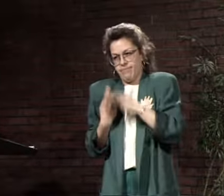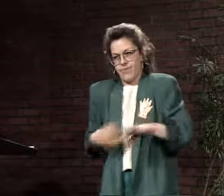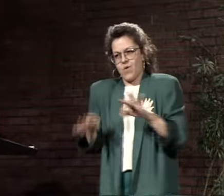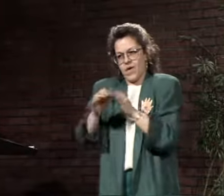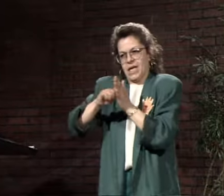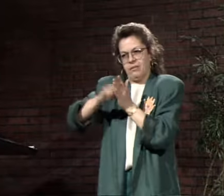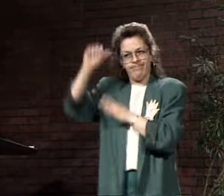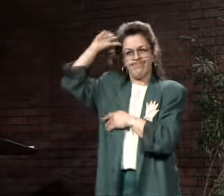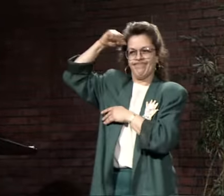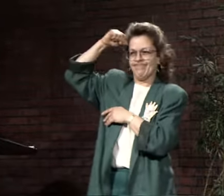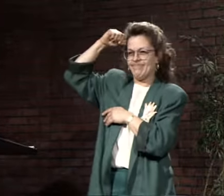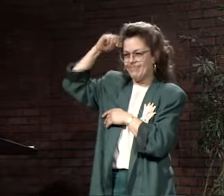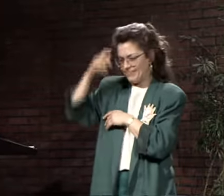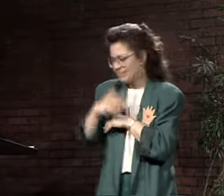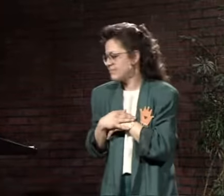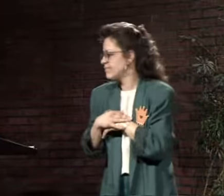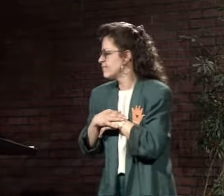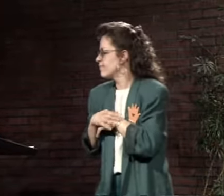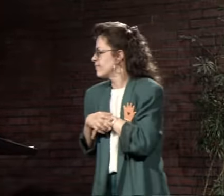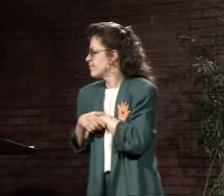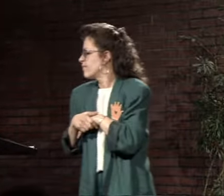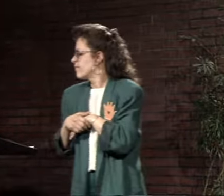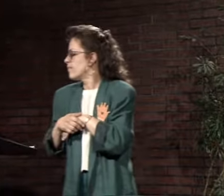that the interpreter is here for both of us.